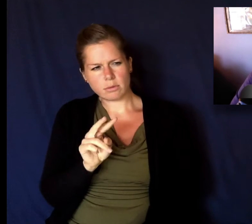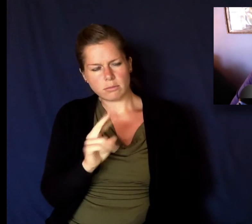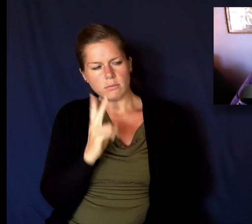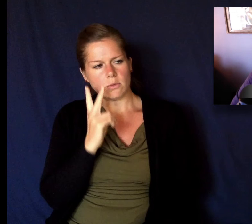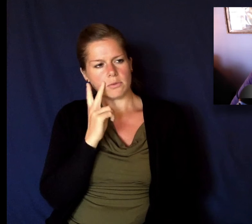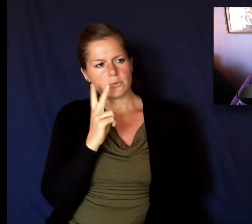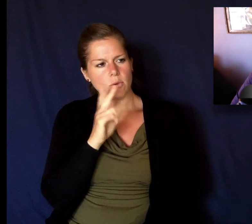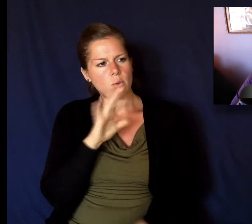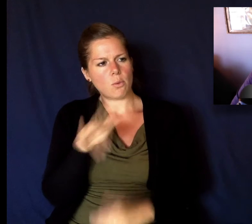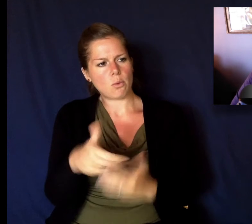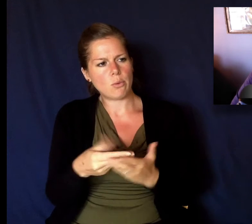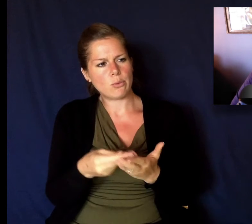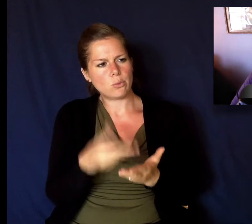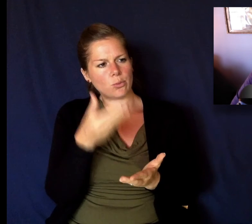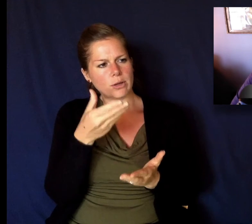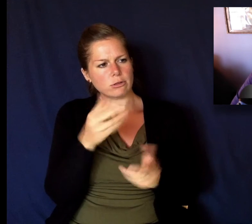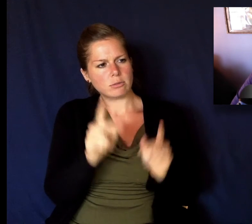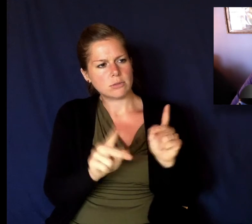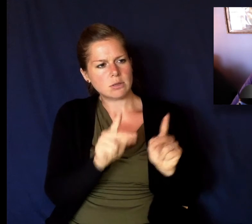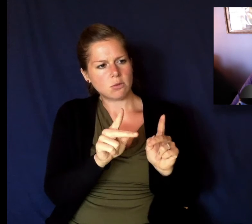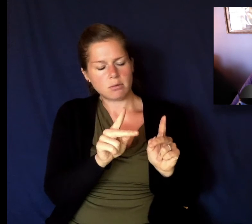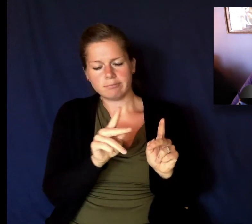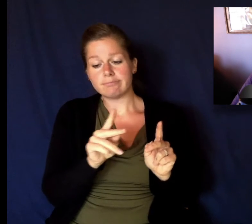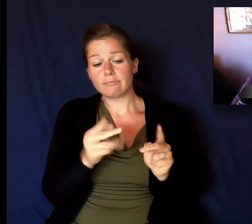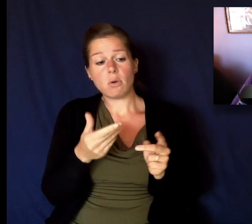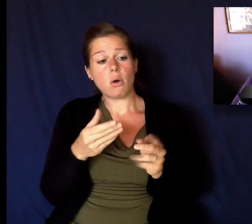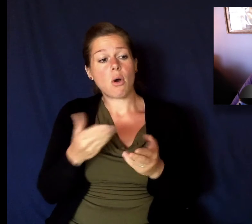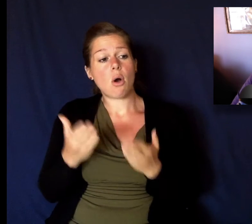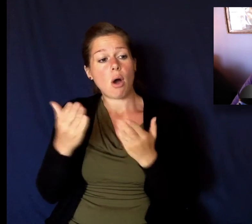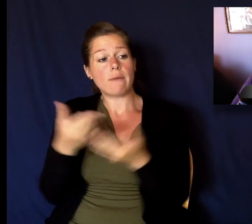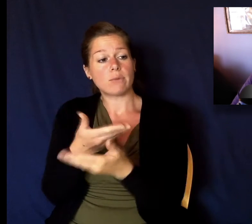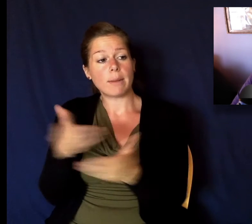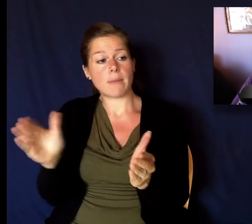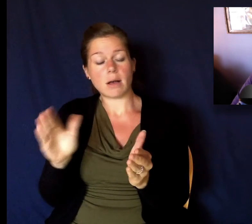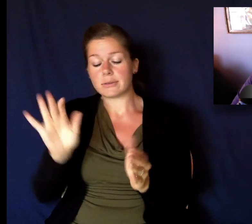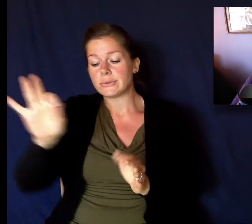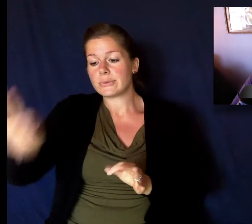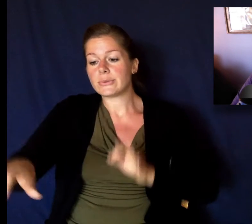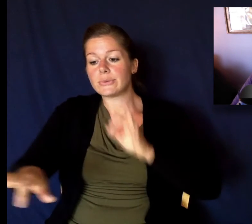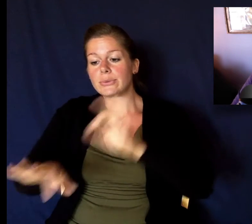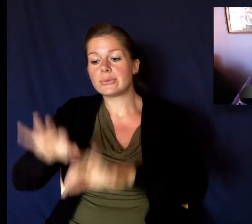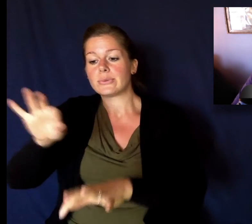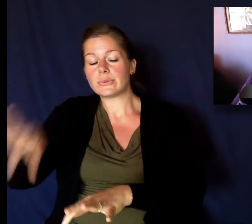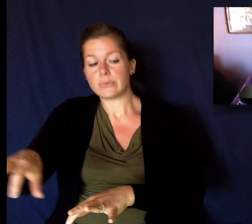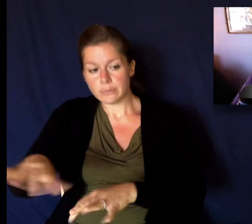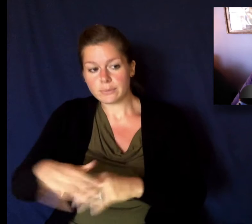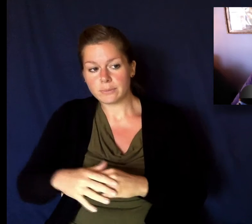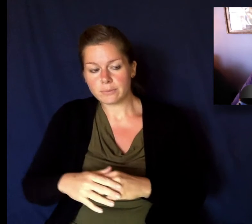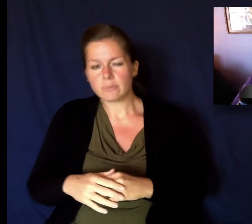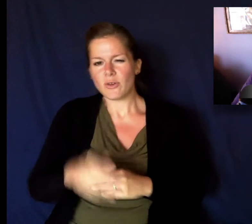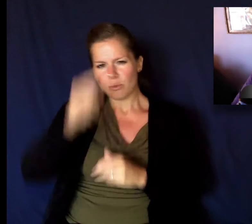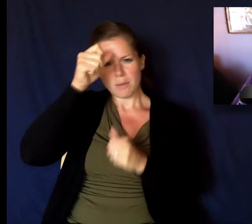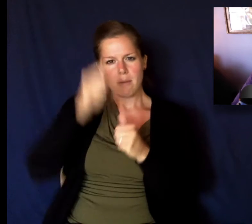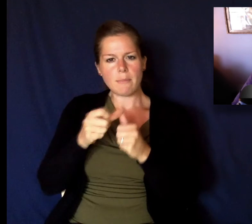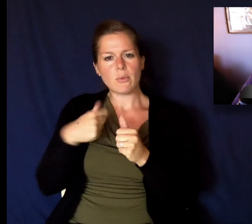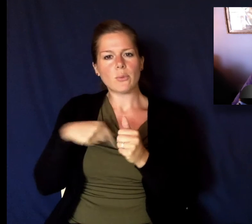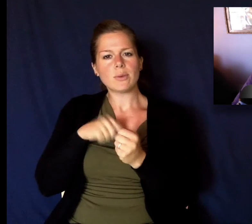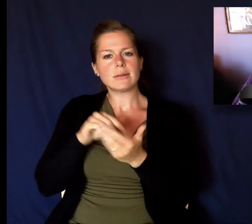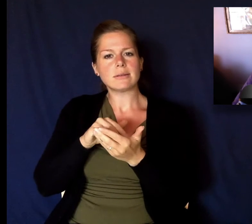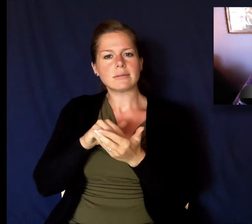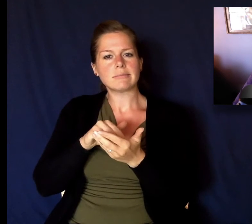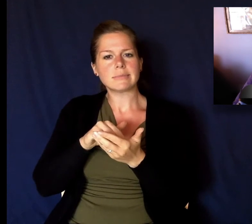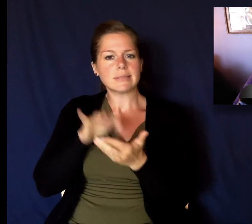and saw the rich putting their gifts into the offering box. So remember what we talked about